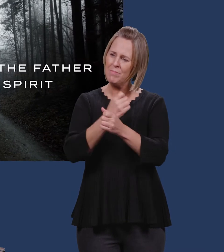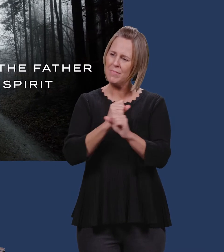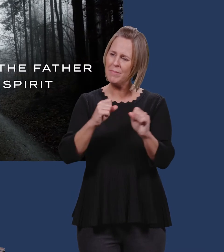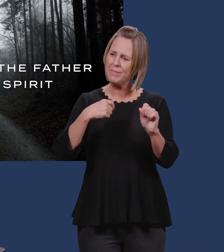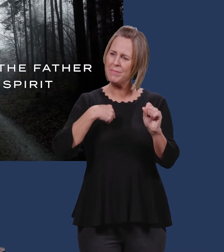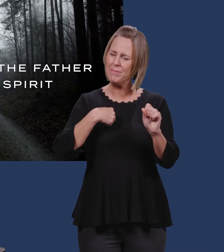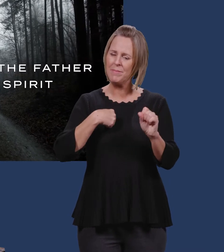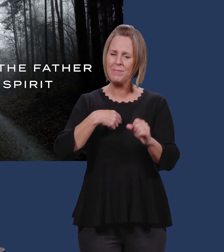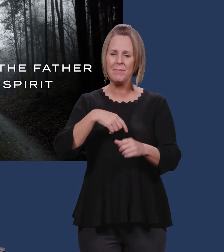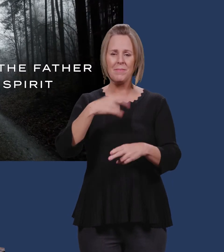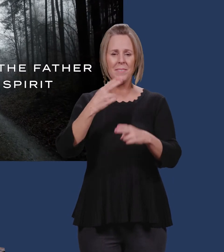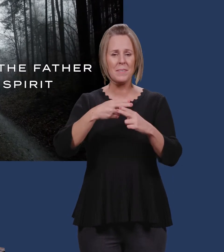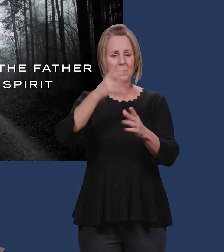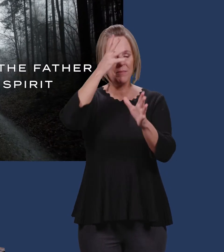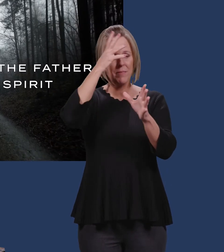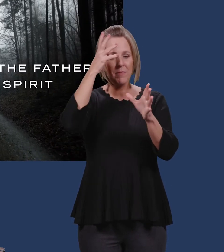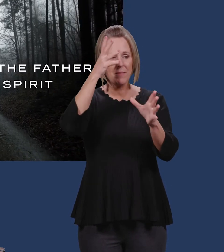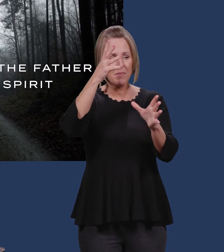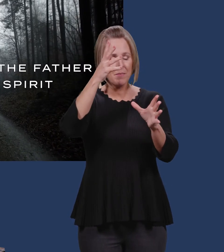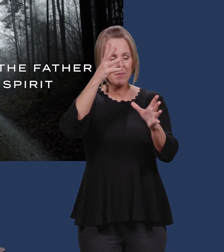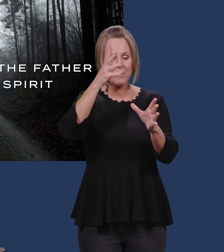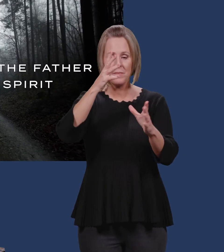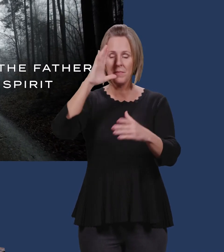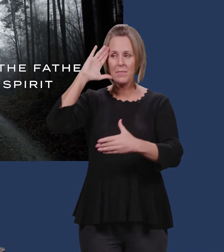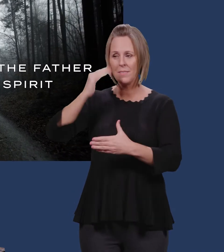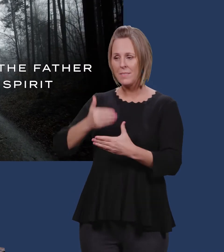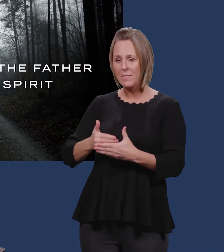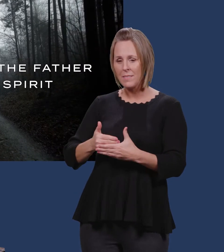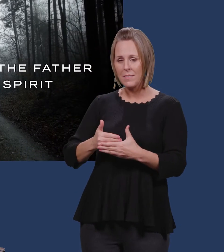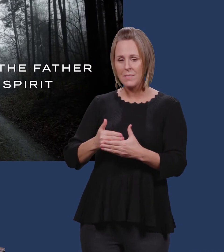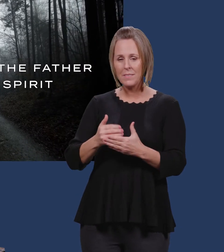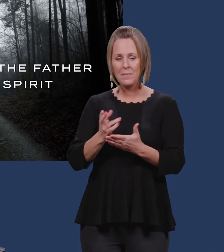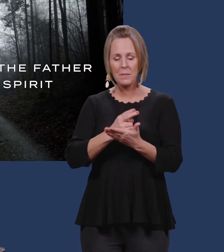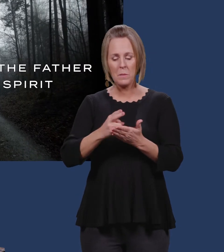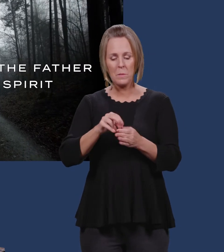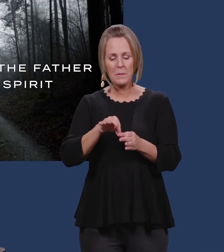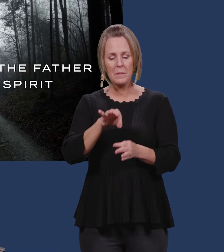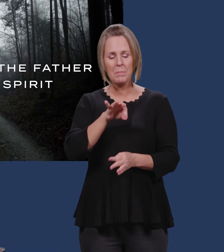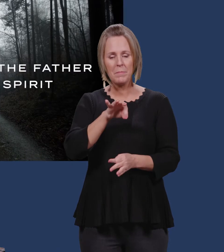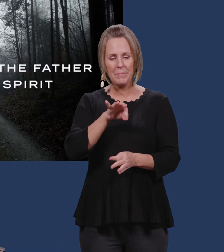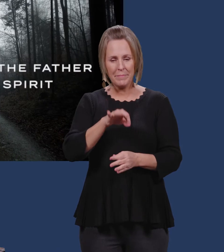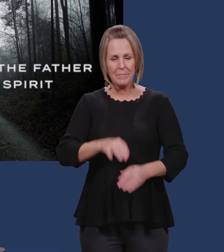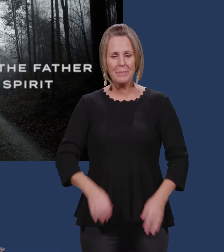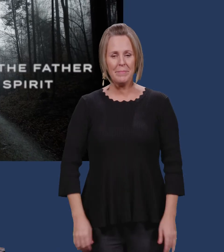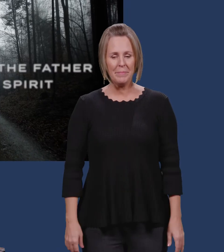In the name of the Father, Son, and Holy Spirit.